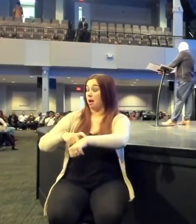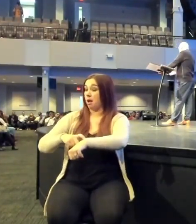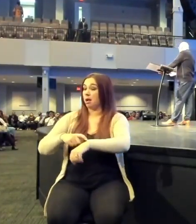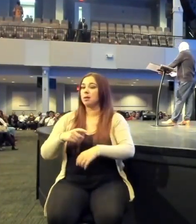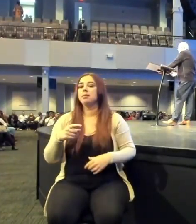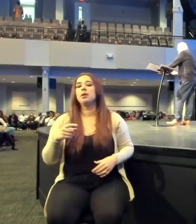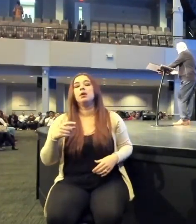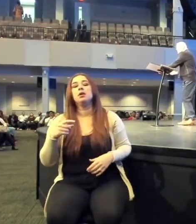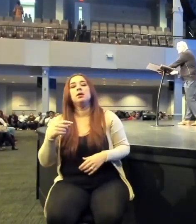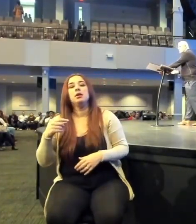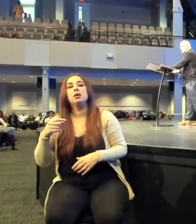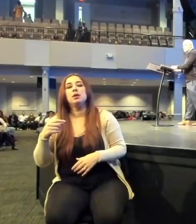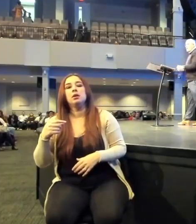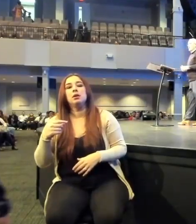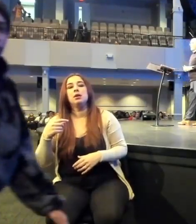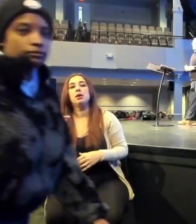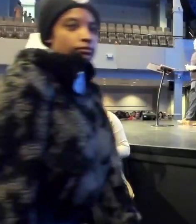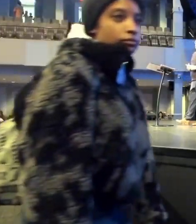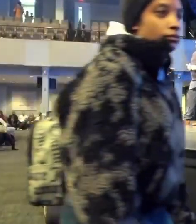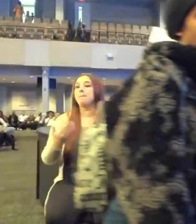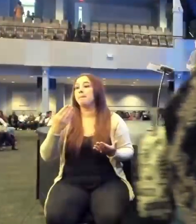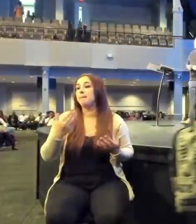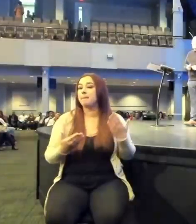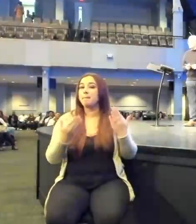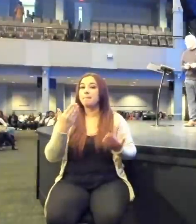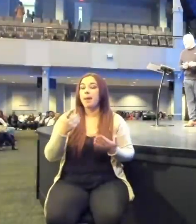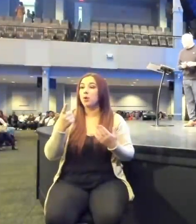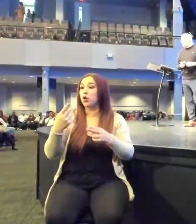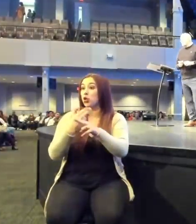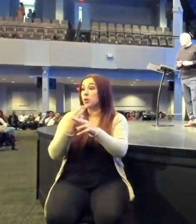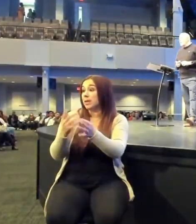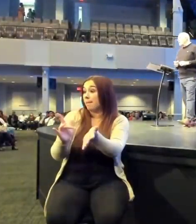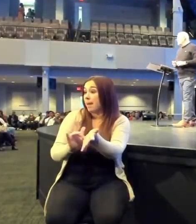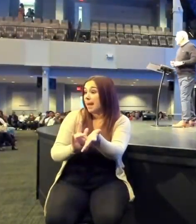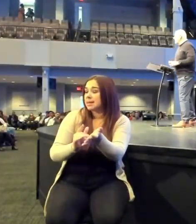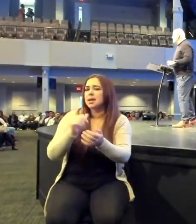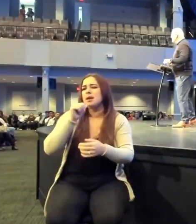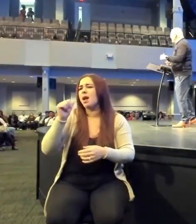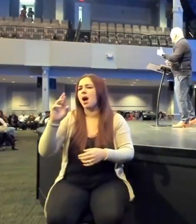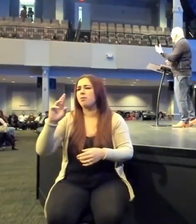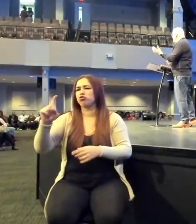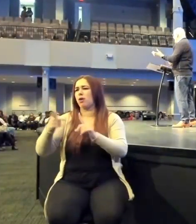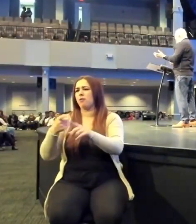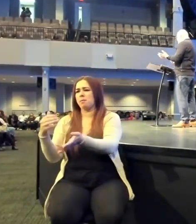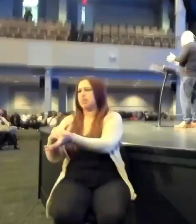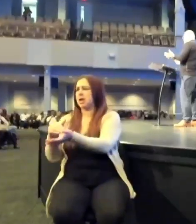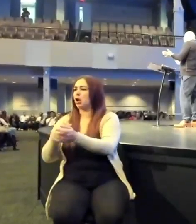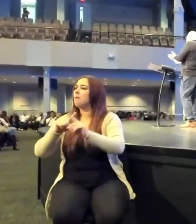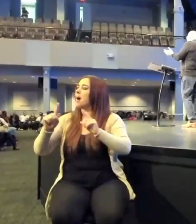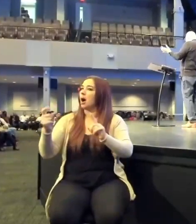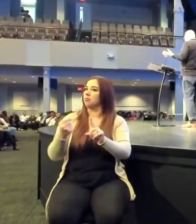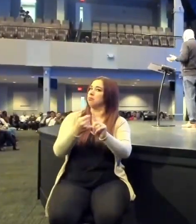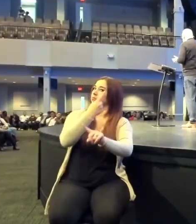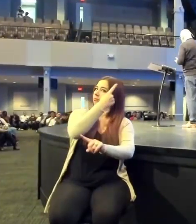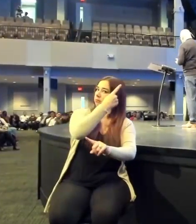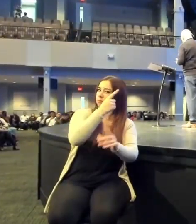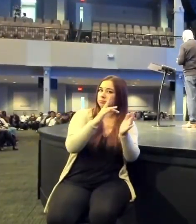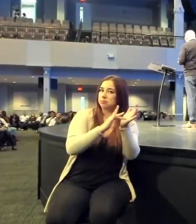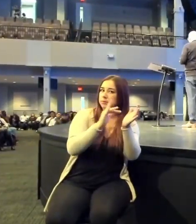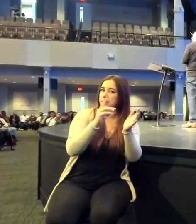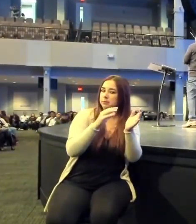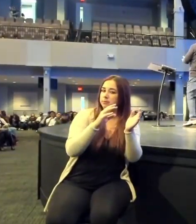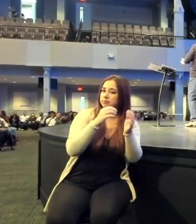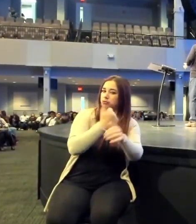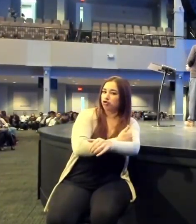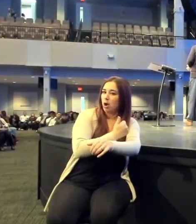to utilize some other substance. I'm not talking about medication that's been prescribed for you by your doctor. I'm talking about something that's outside of the realm